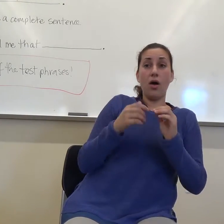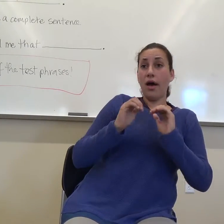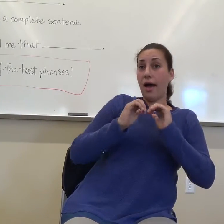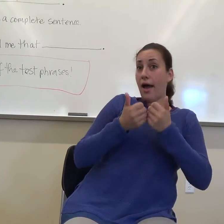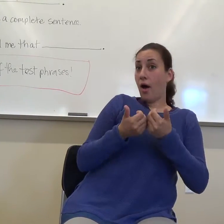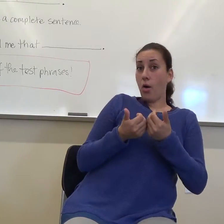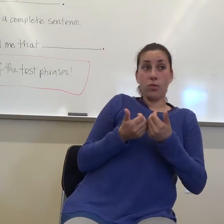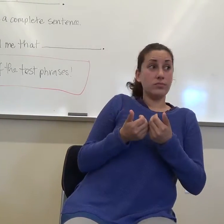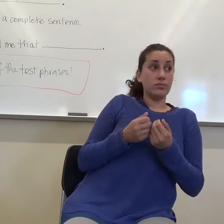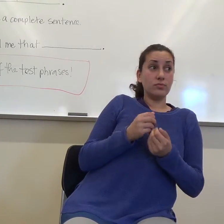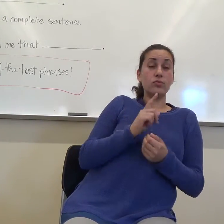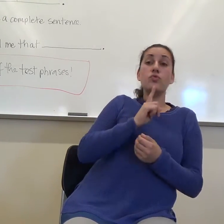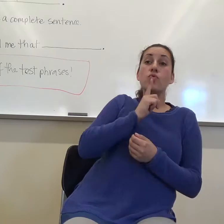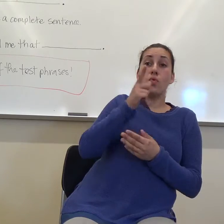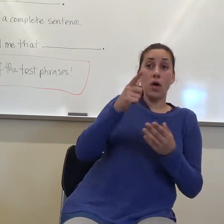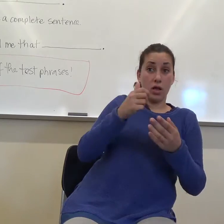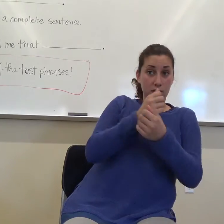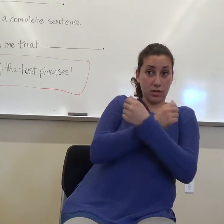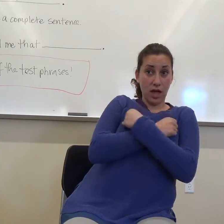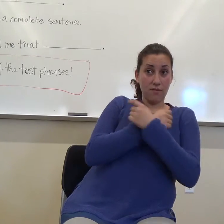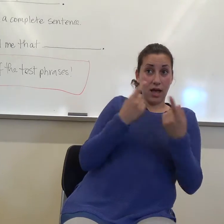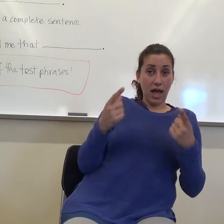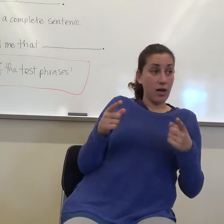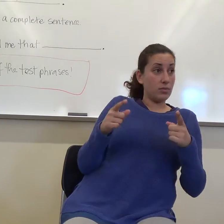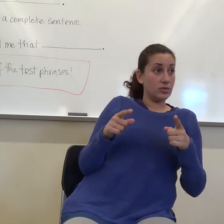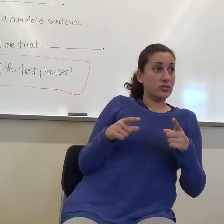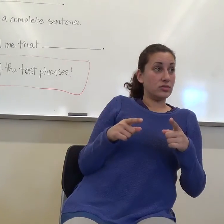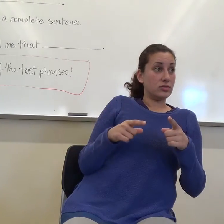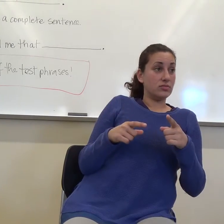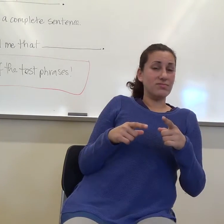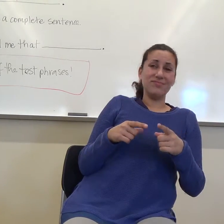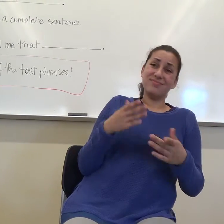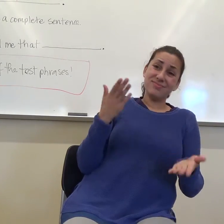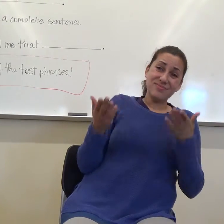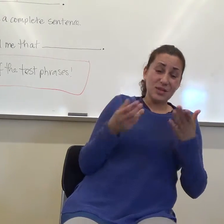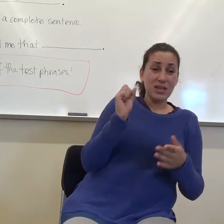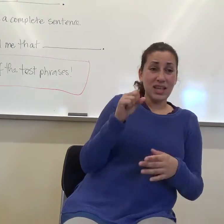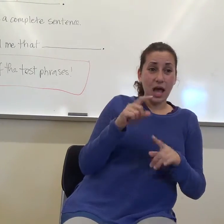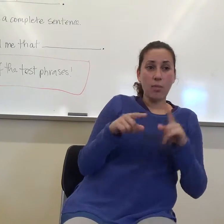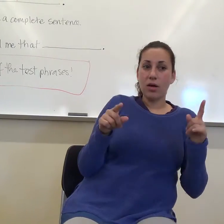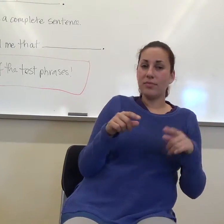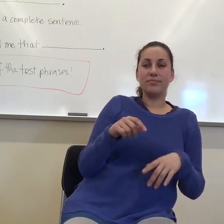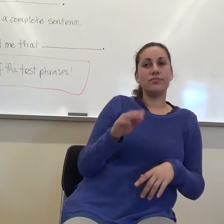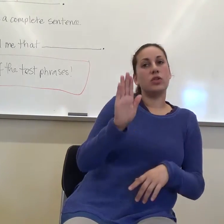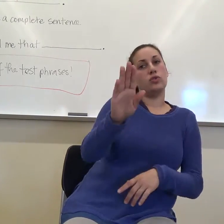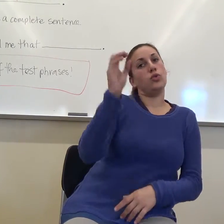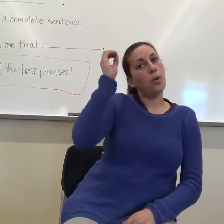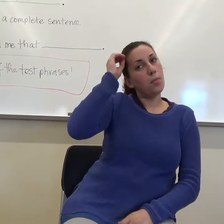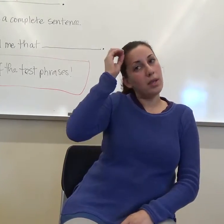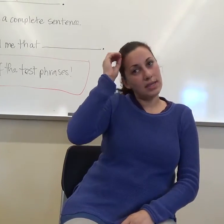love? You might think that, but again, that would be putting your opinion on. Well, Okay.